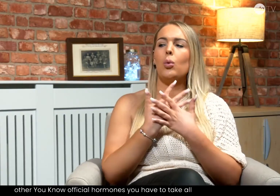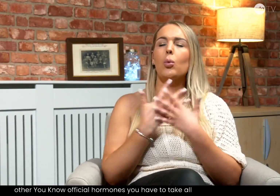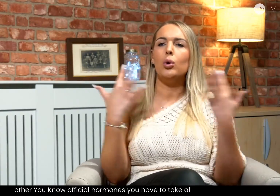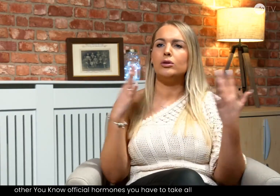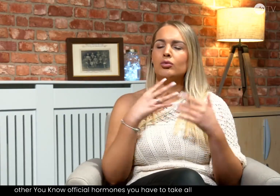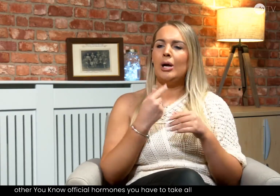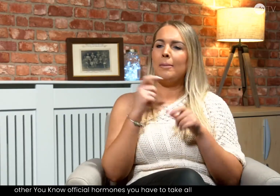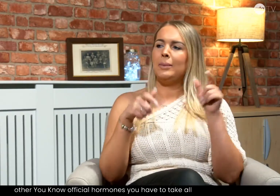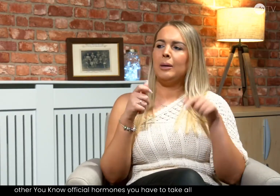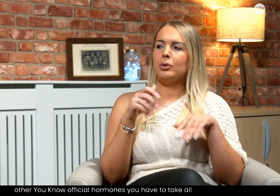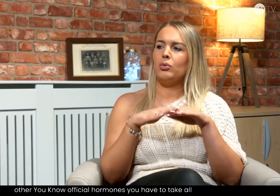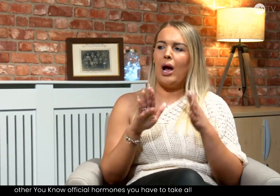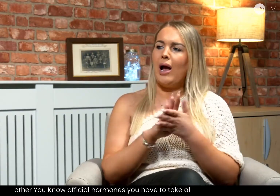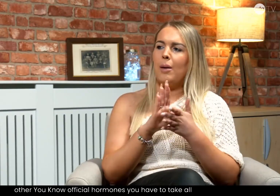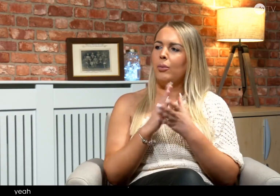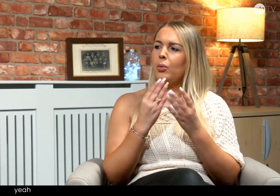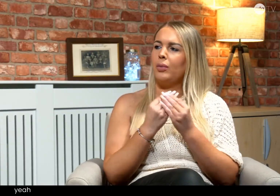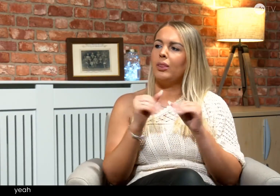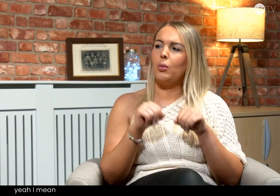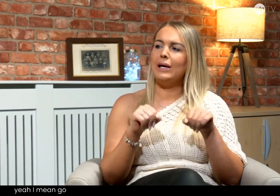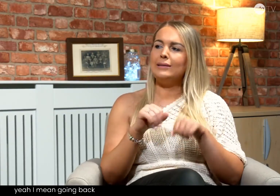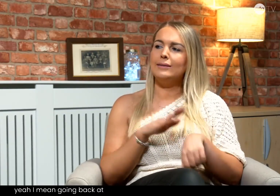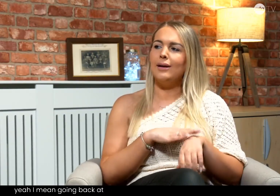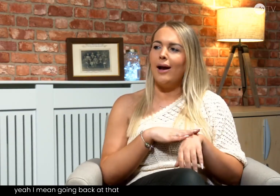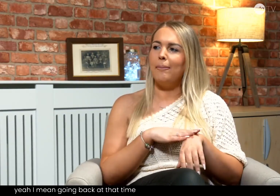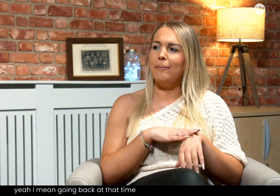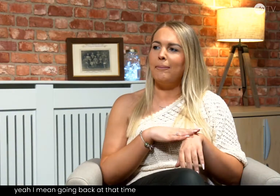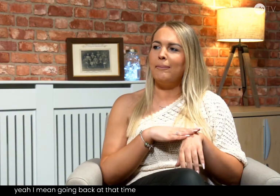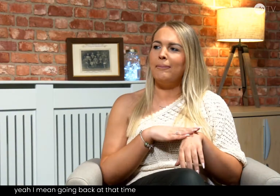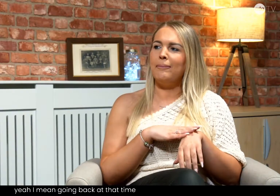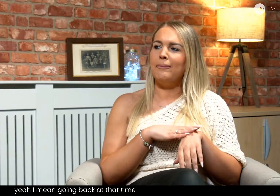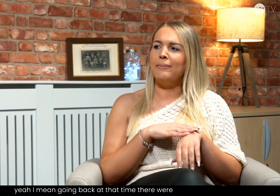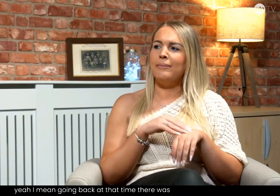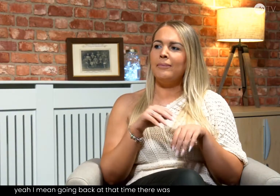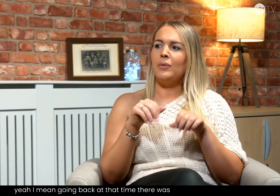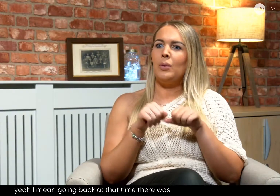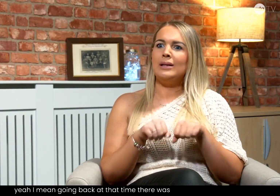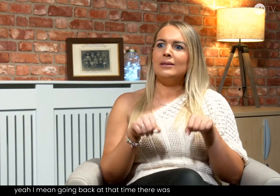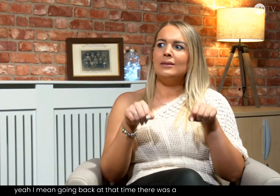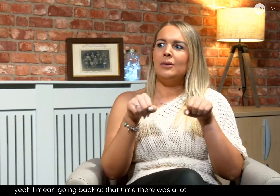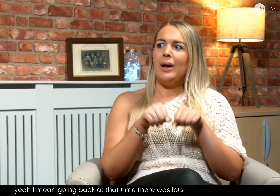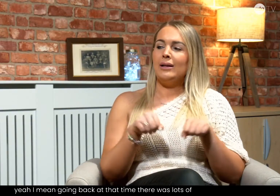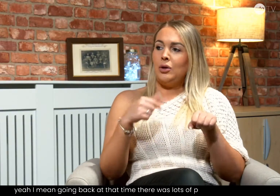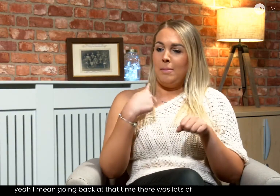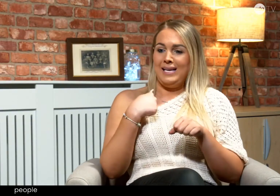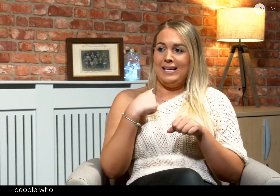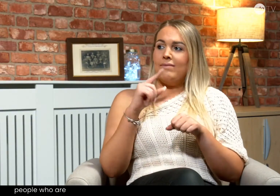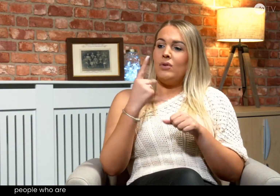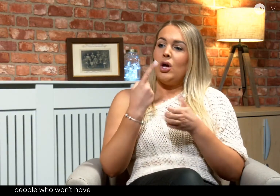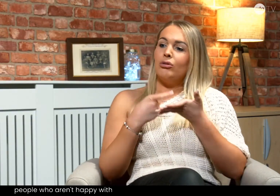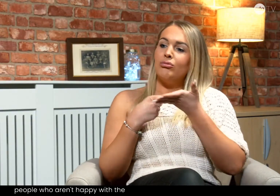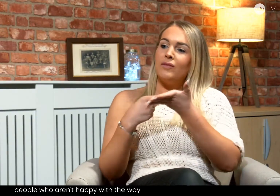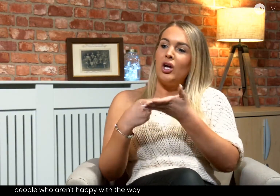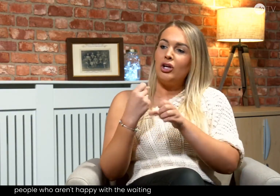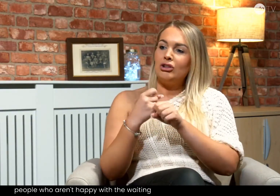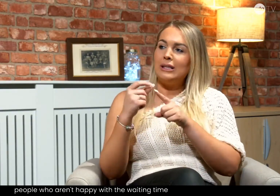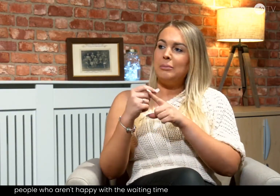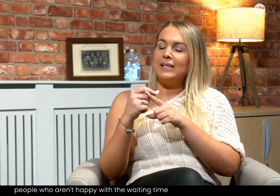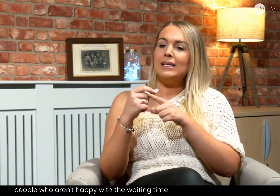yeah, I mean, going back at that time, there was lots of people who aren't happy with the waiting time. So for me, from